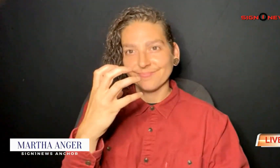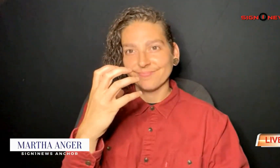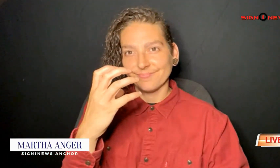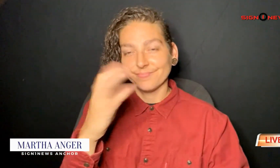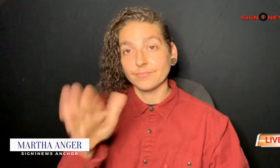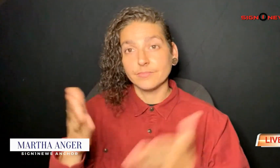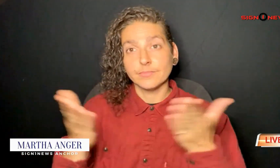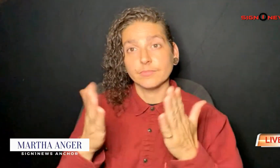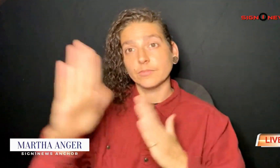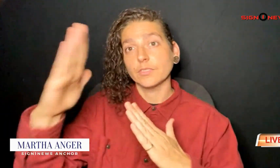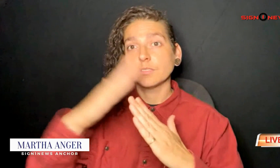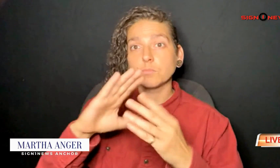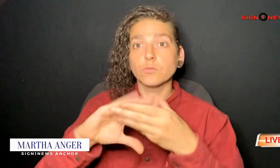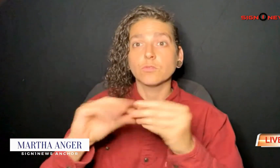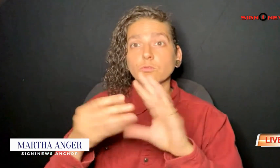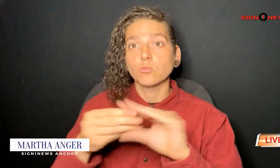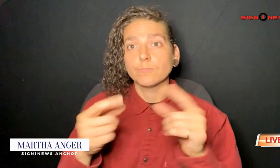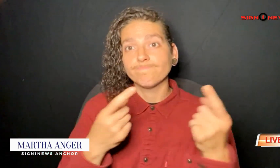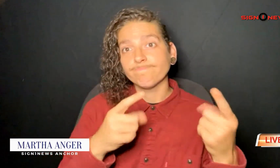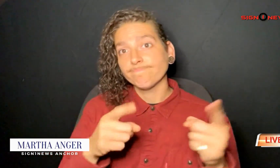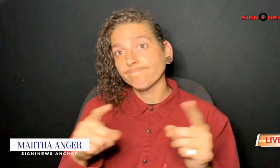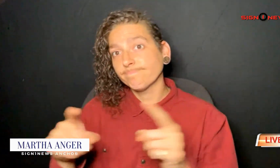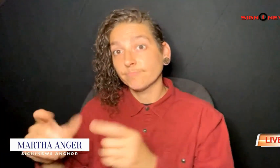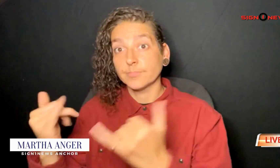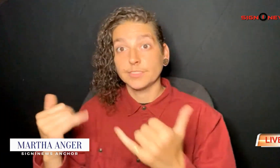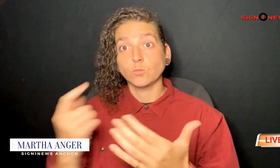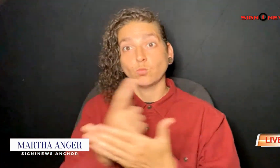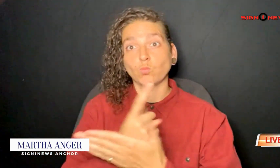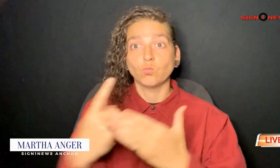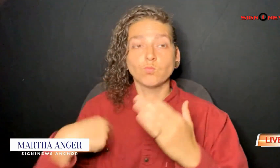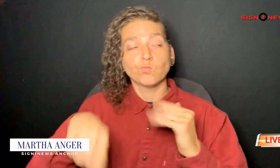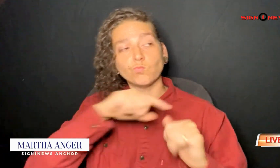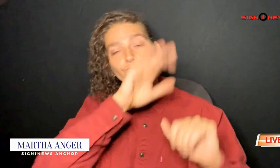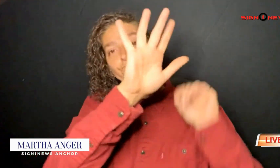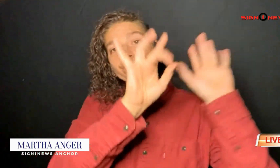Here's a quick look at the top trending stories making headlines today.